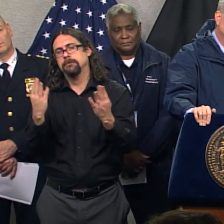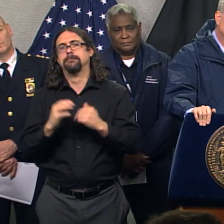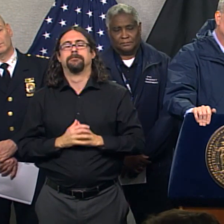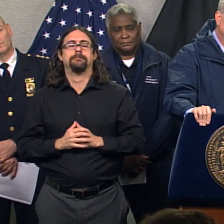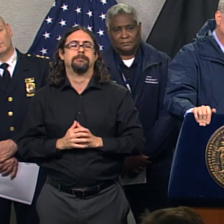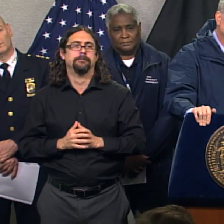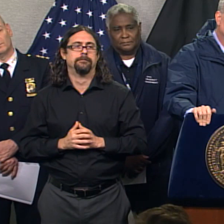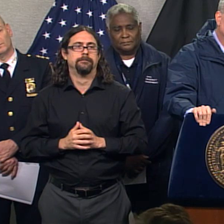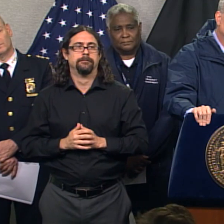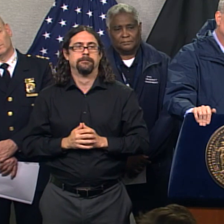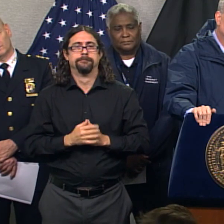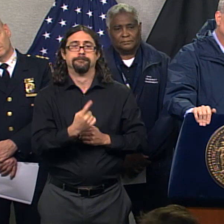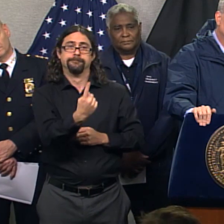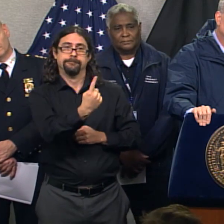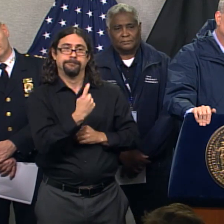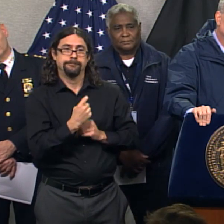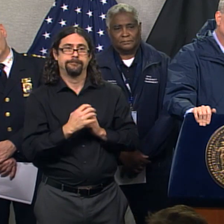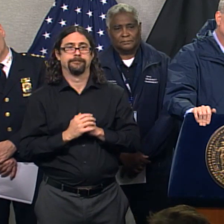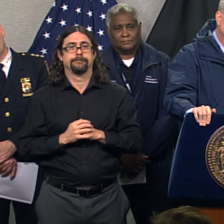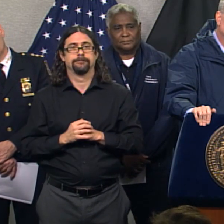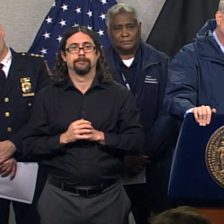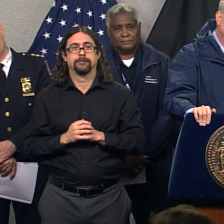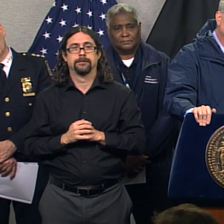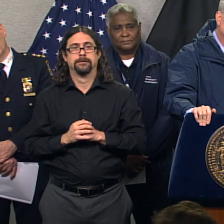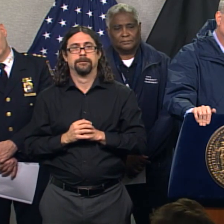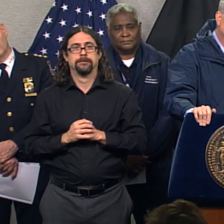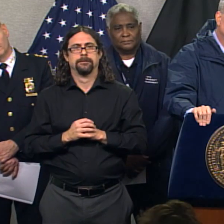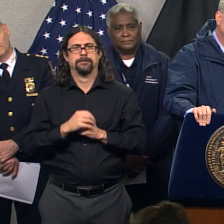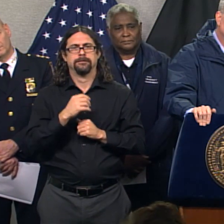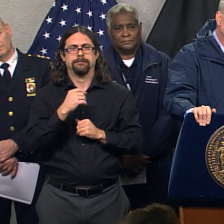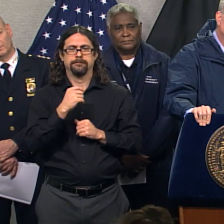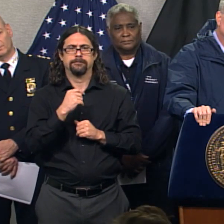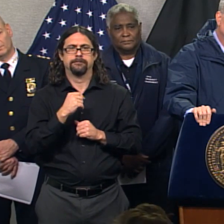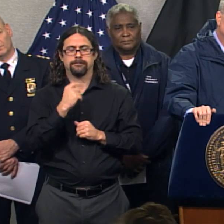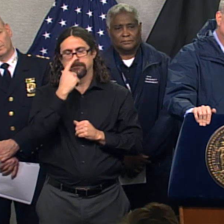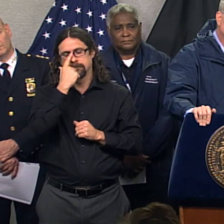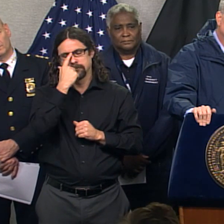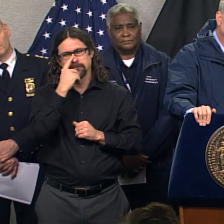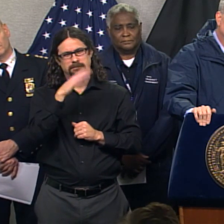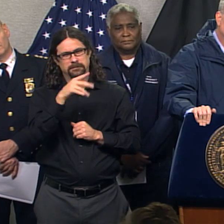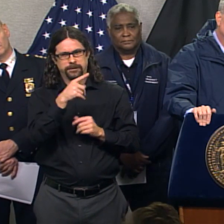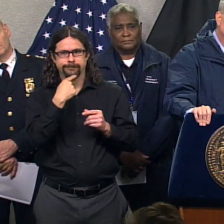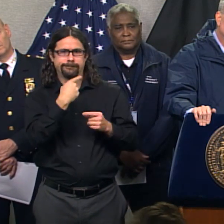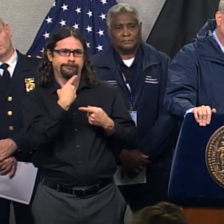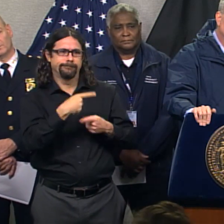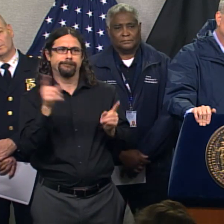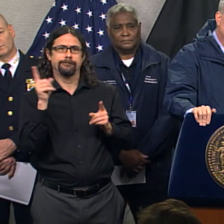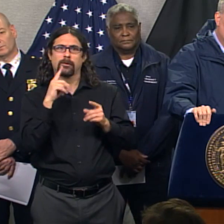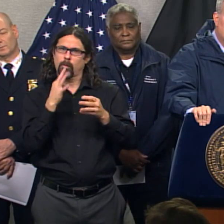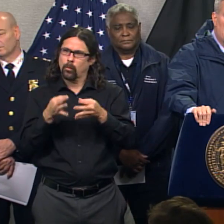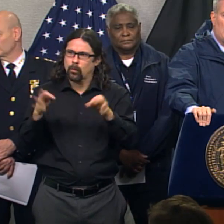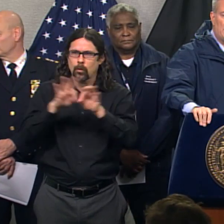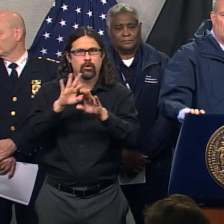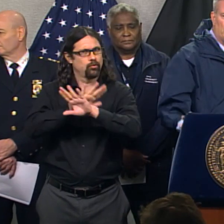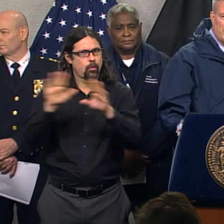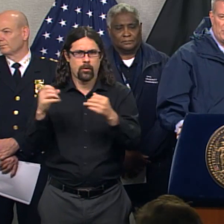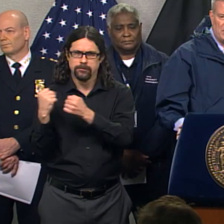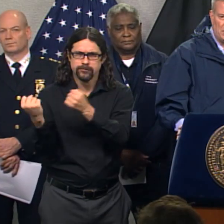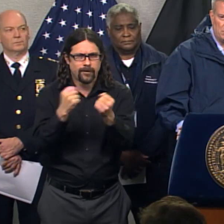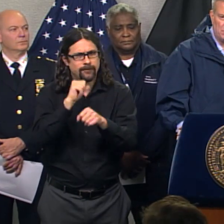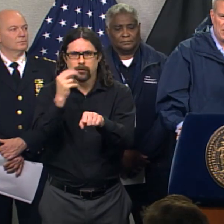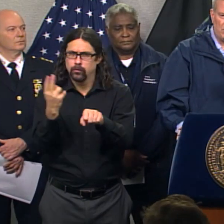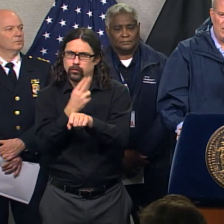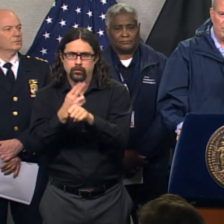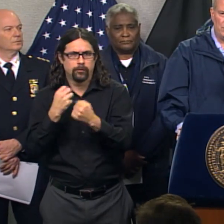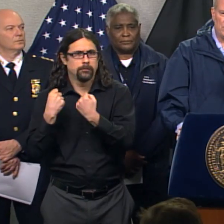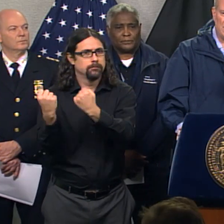not get into their cars or whatever, why you didn't address it yesterday and warn people, don't even think about it. Yeah, I told people in